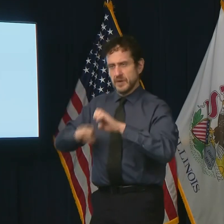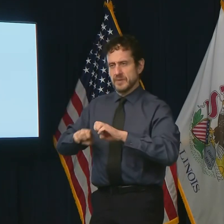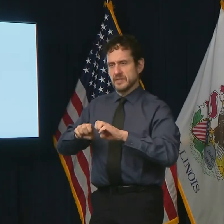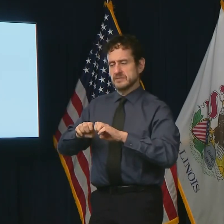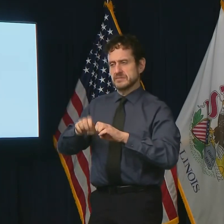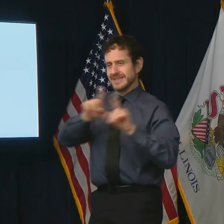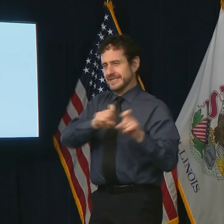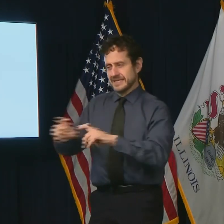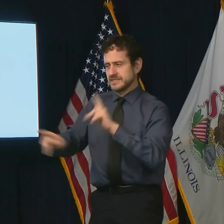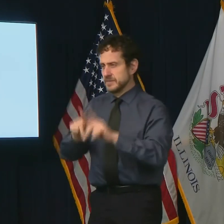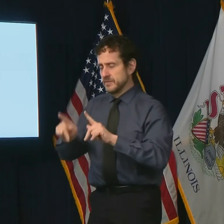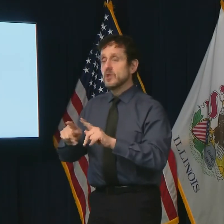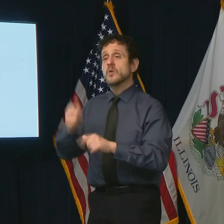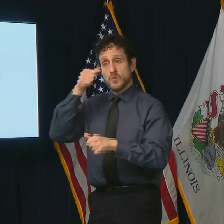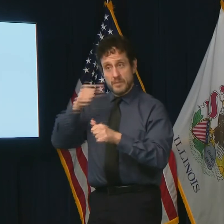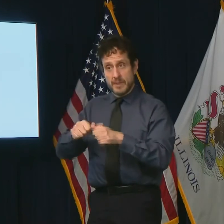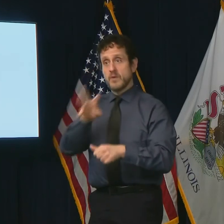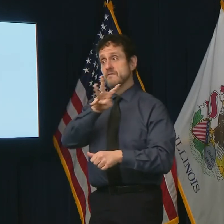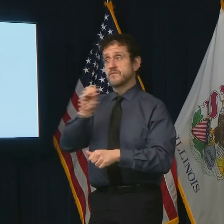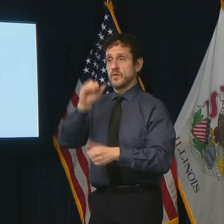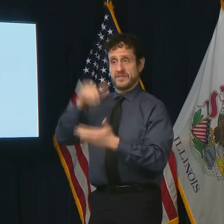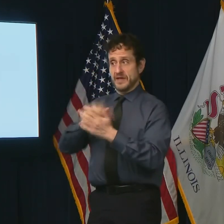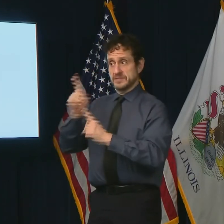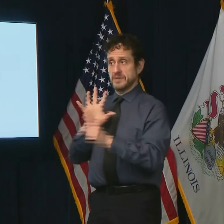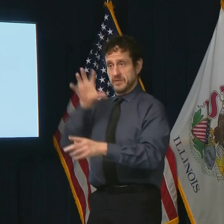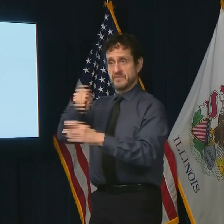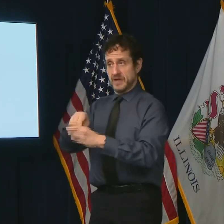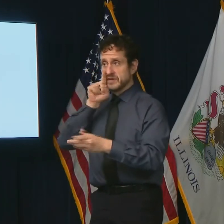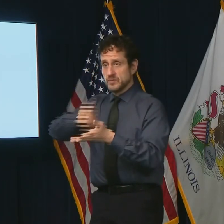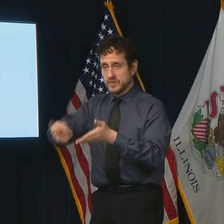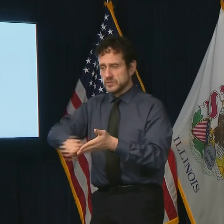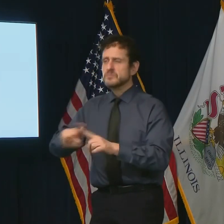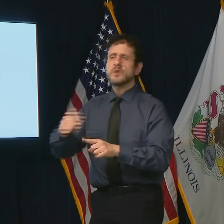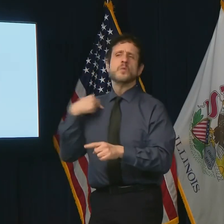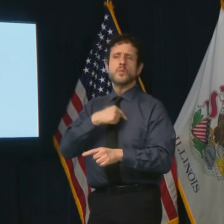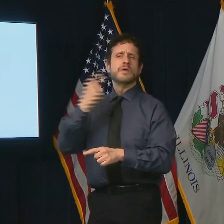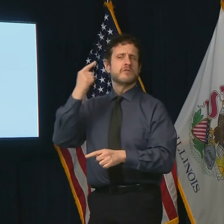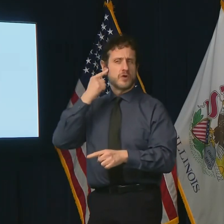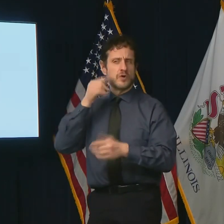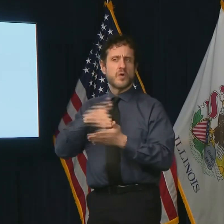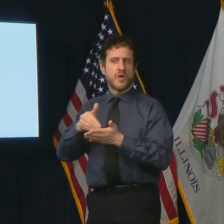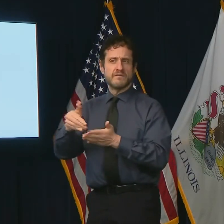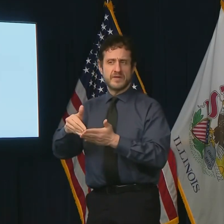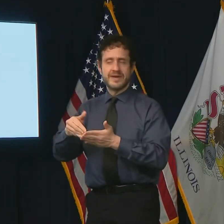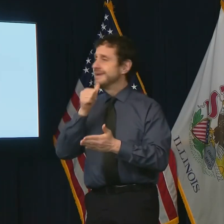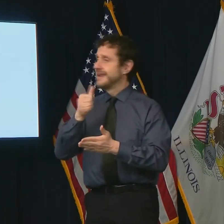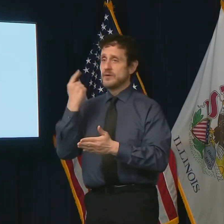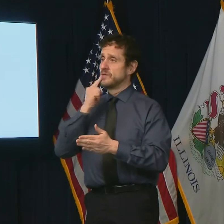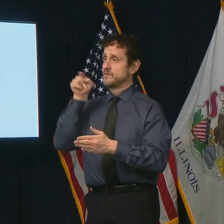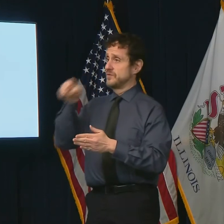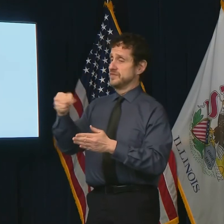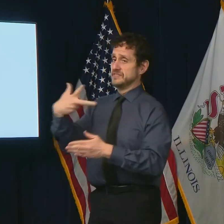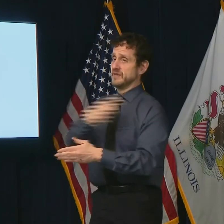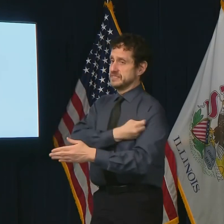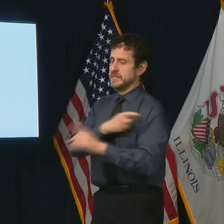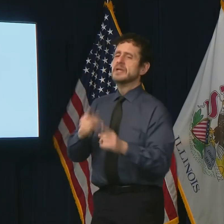up to 40,000 different individuals. But the things that we have heard commonly, which are not unique to this vaccine,